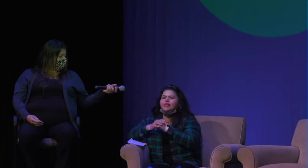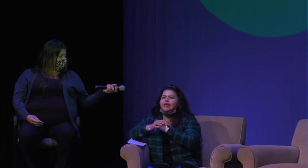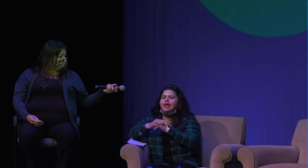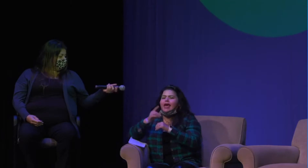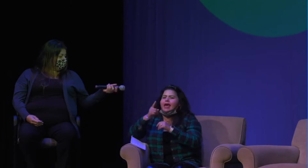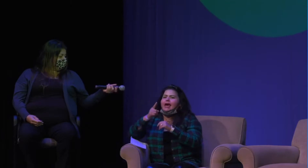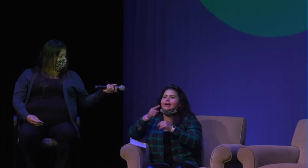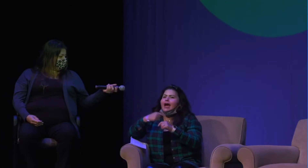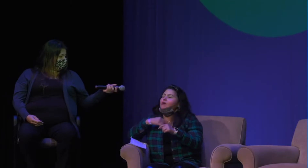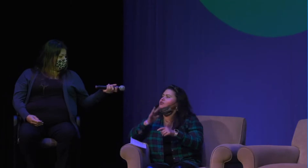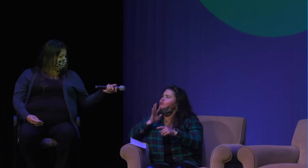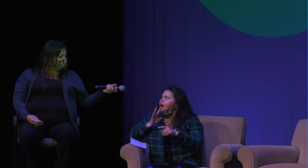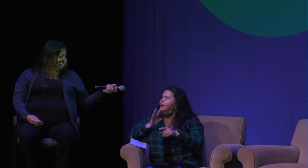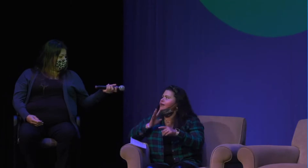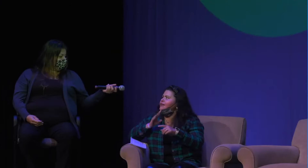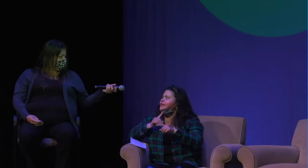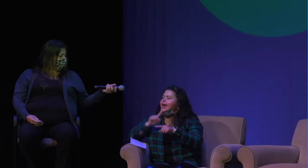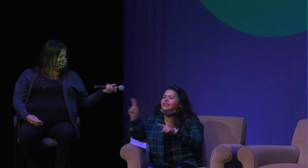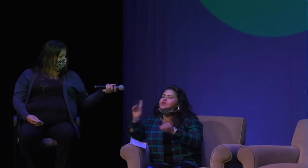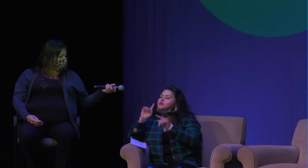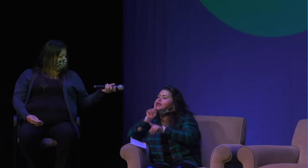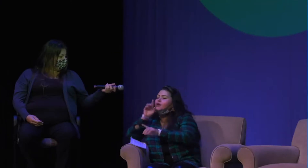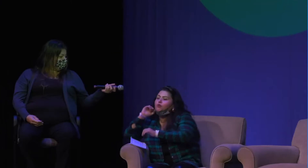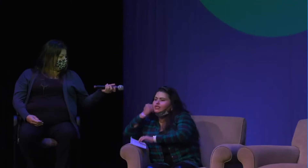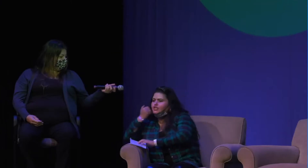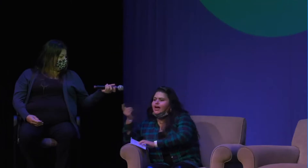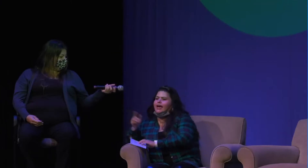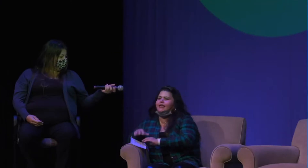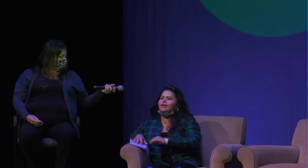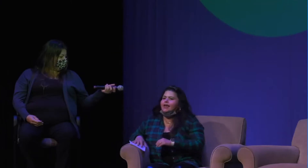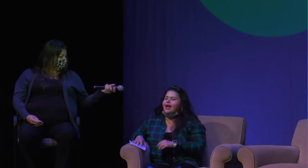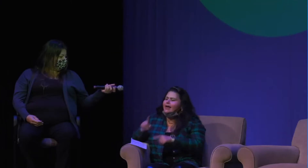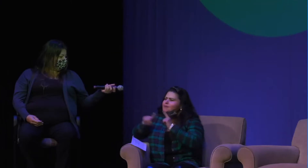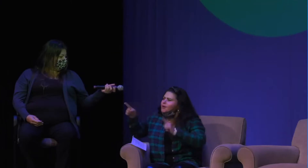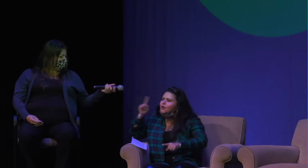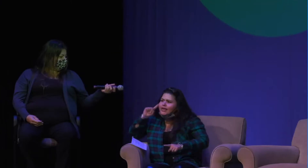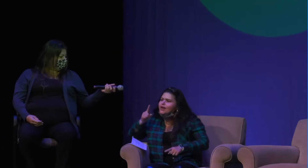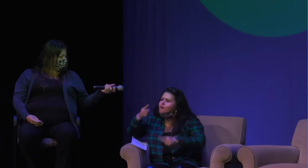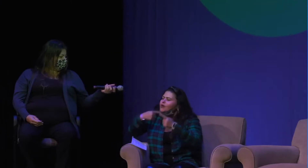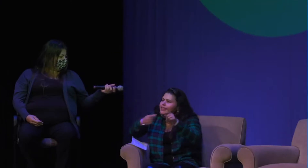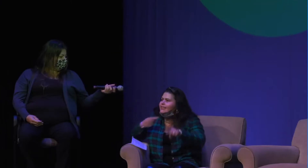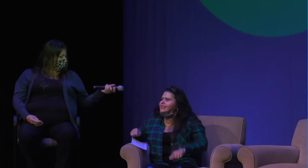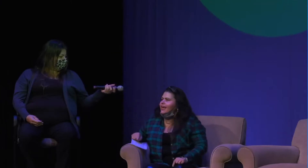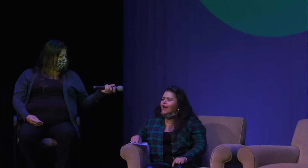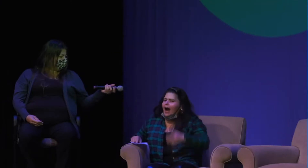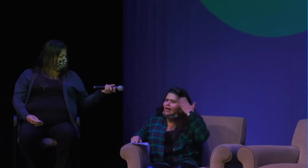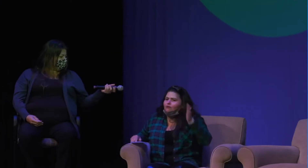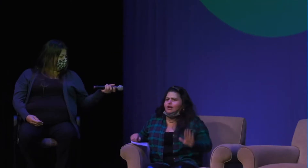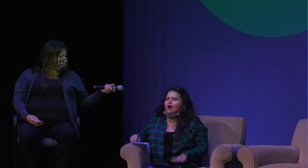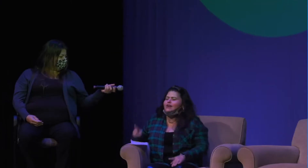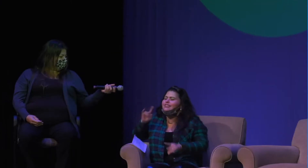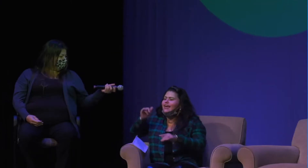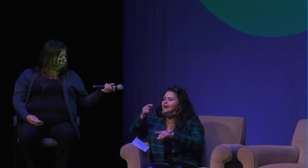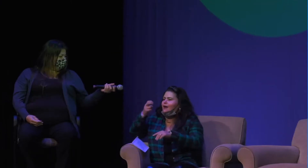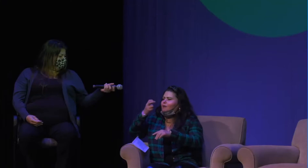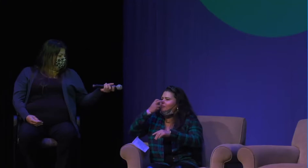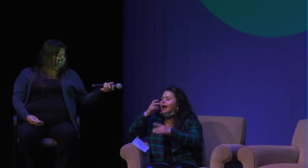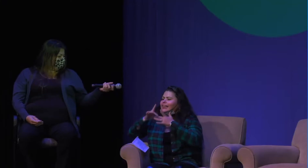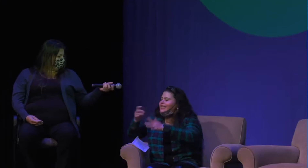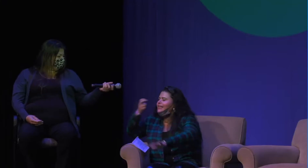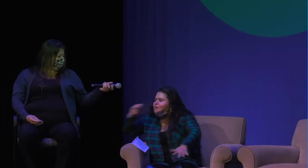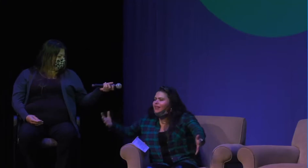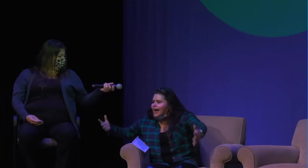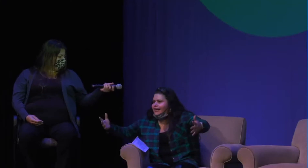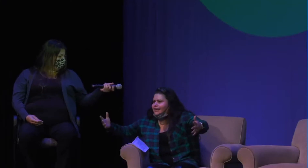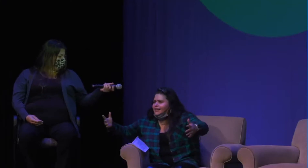dinner, and I would talk, and she would get really shy. I said, but you hear, what did they say? I don't know. It's like a